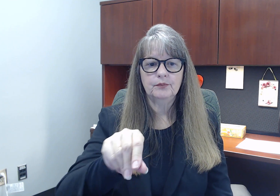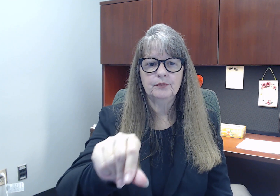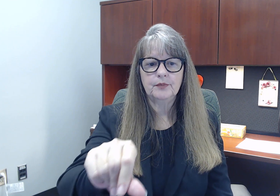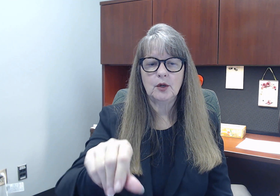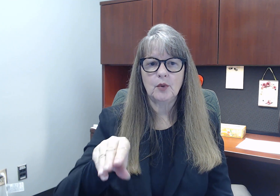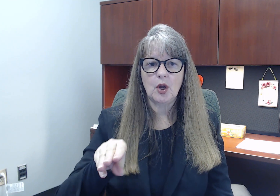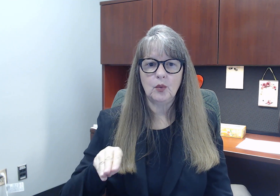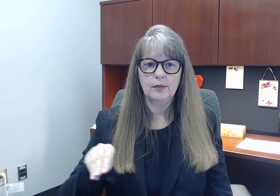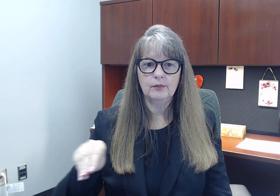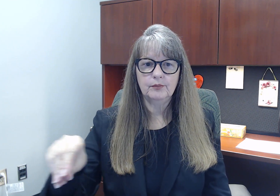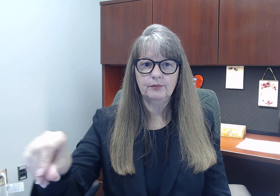in a row.